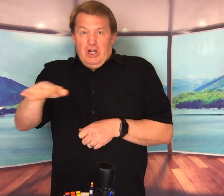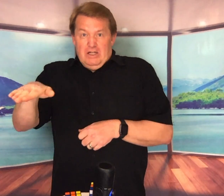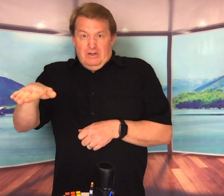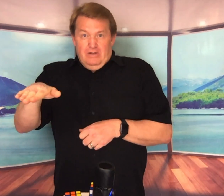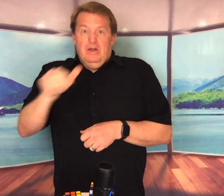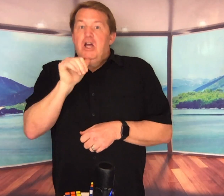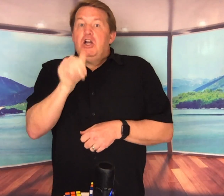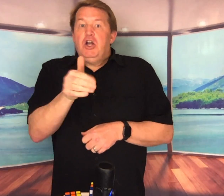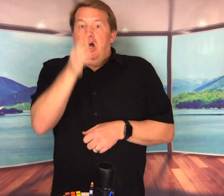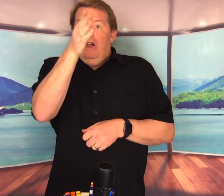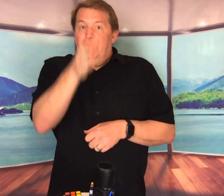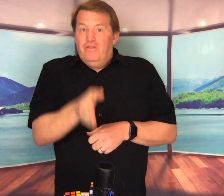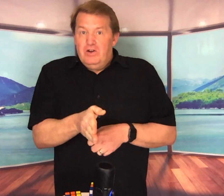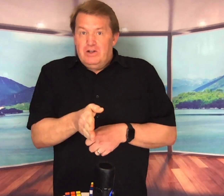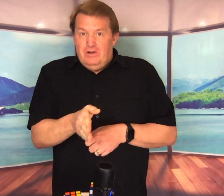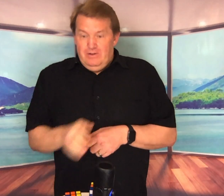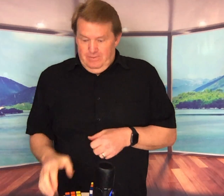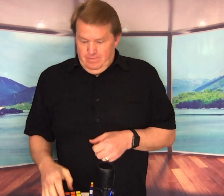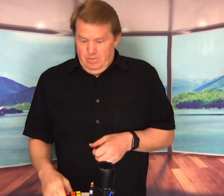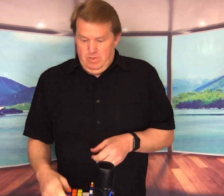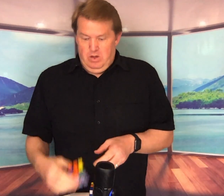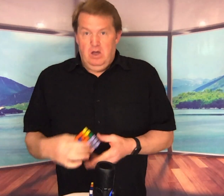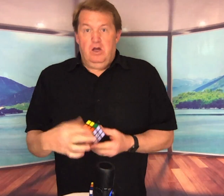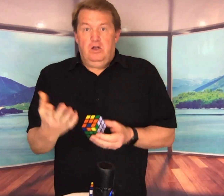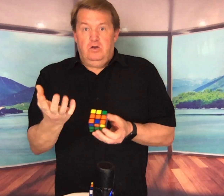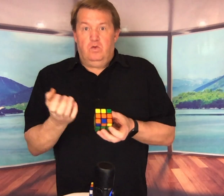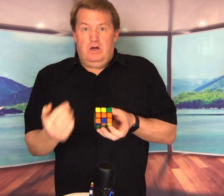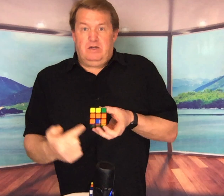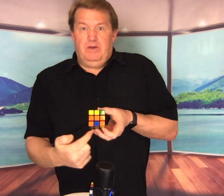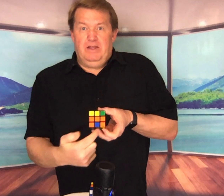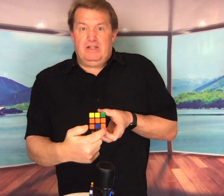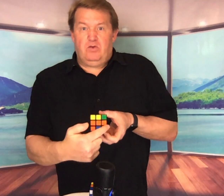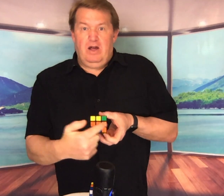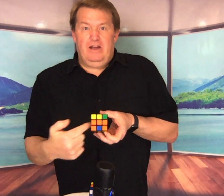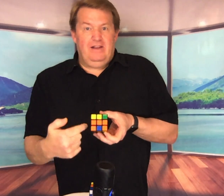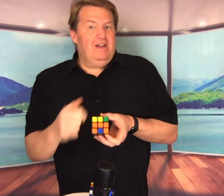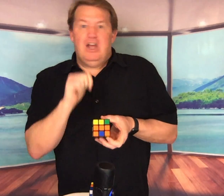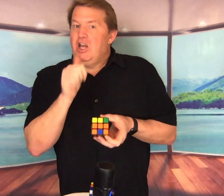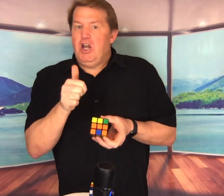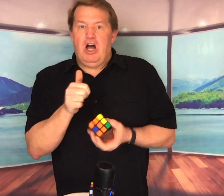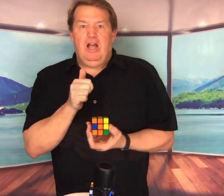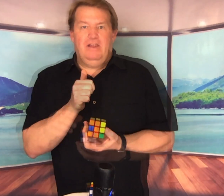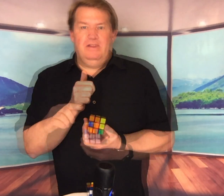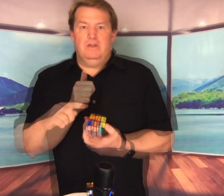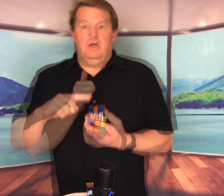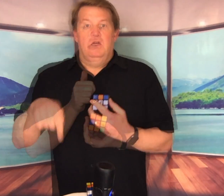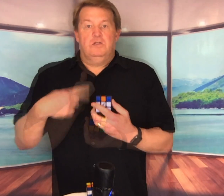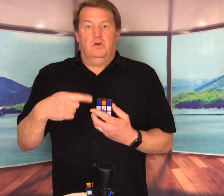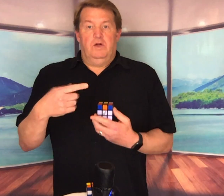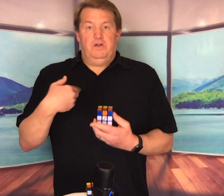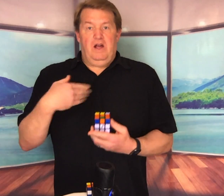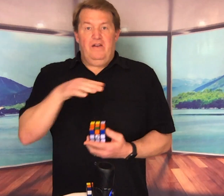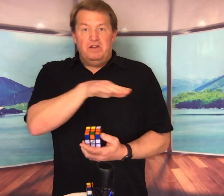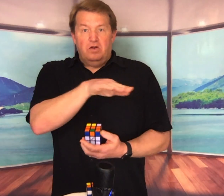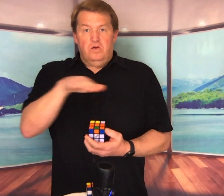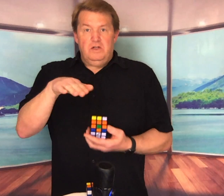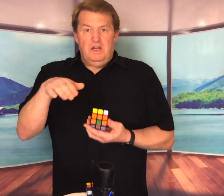horizontal, not vertical. You want it to be this way, not this way. So when you have it